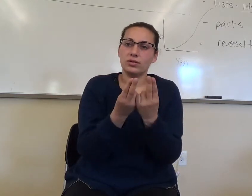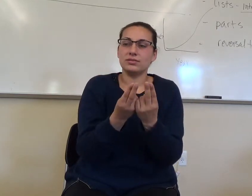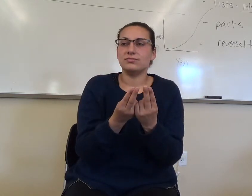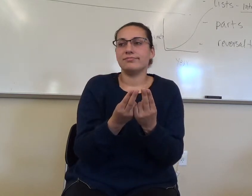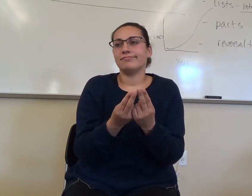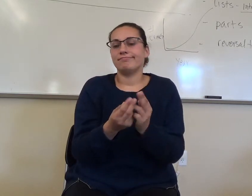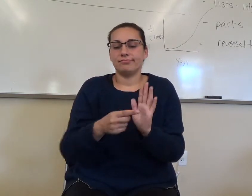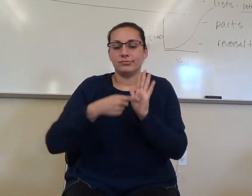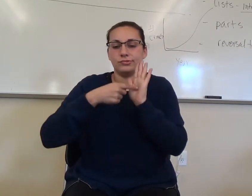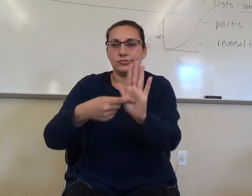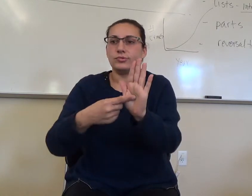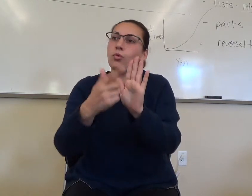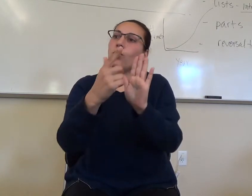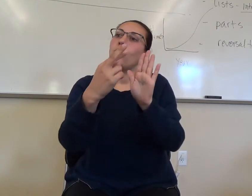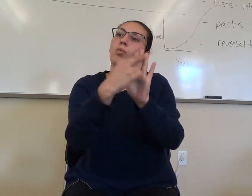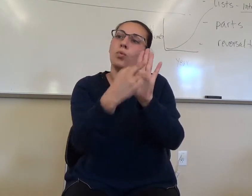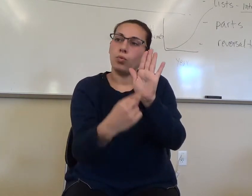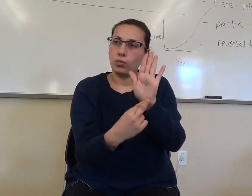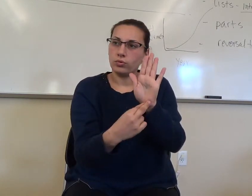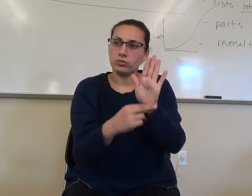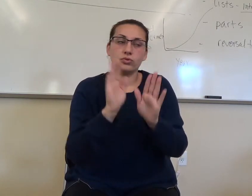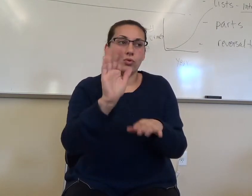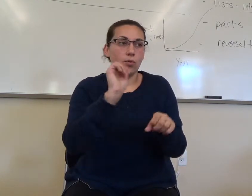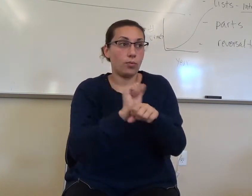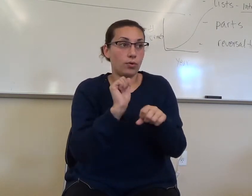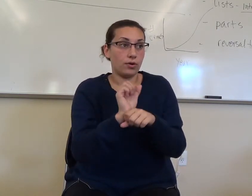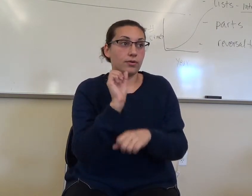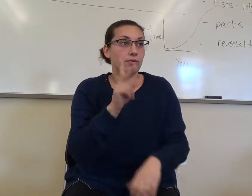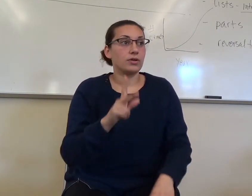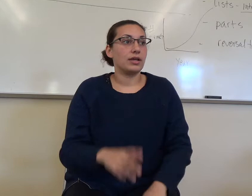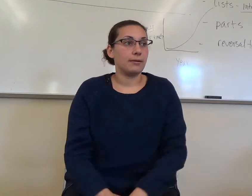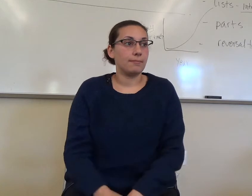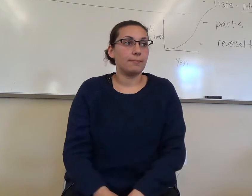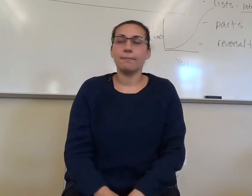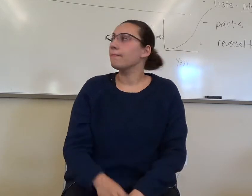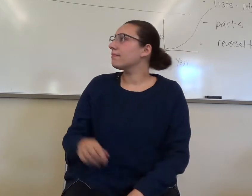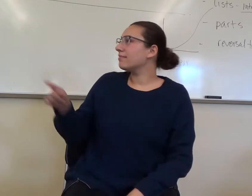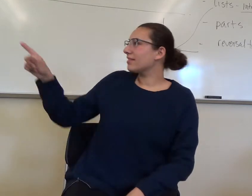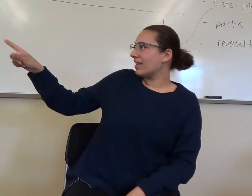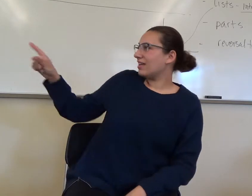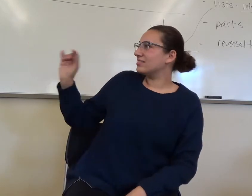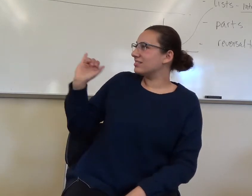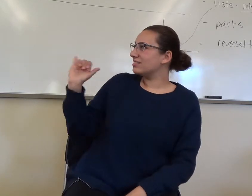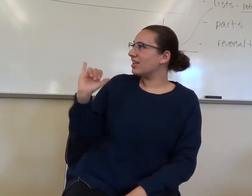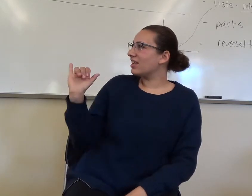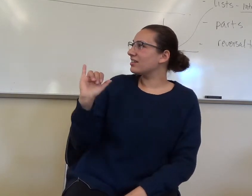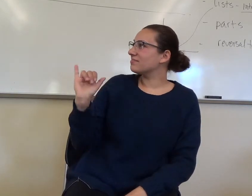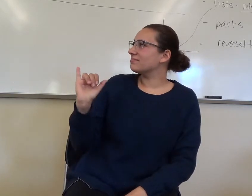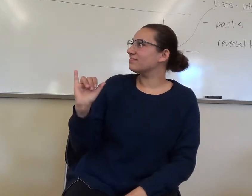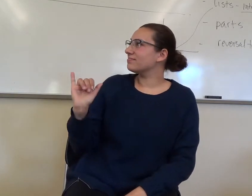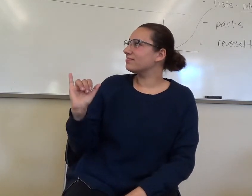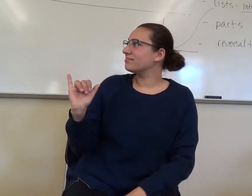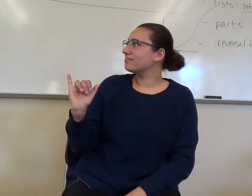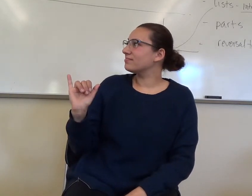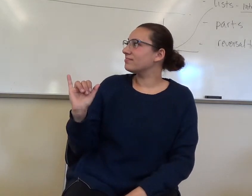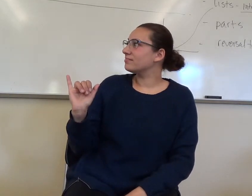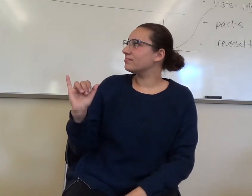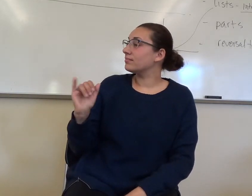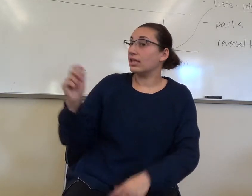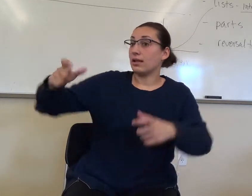work, okay? This is more talking about people, the biggest labor unions were the